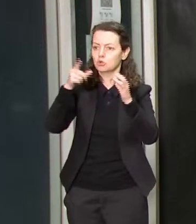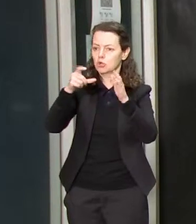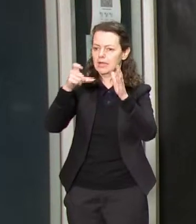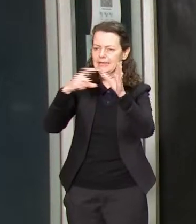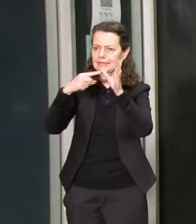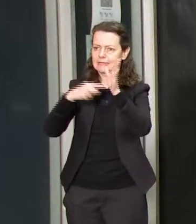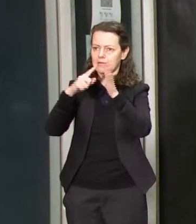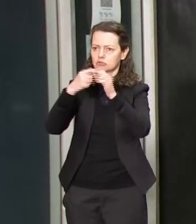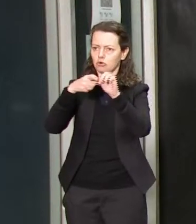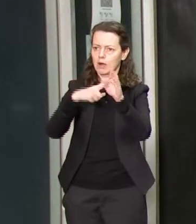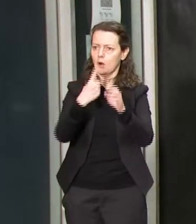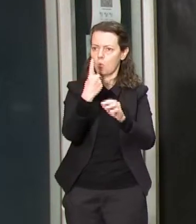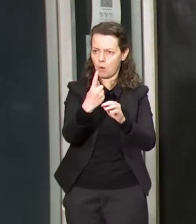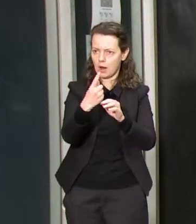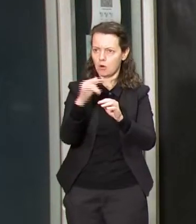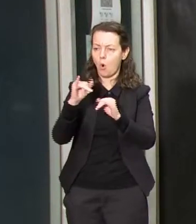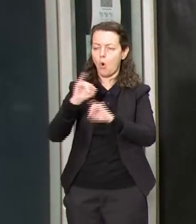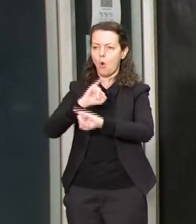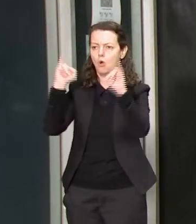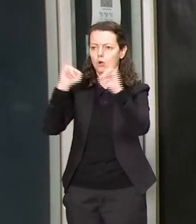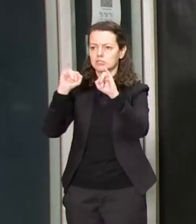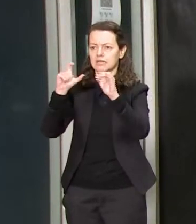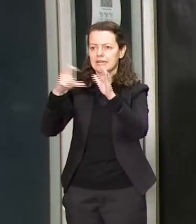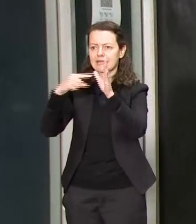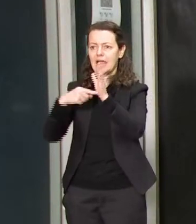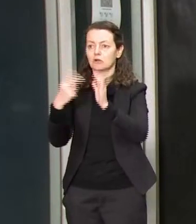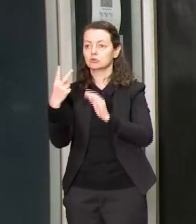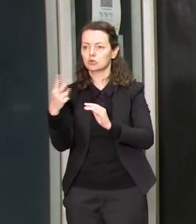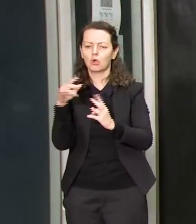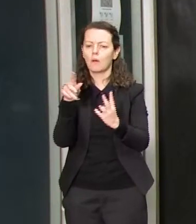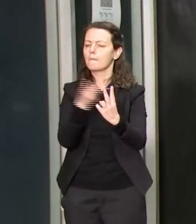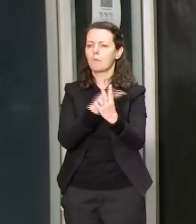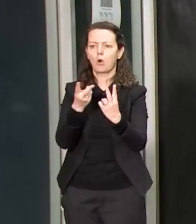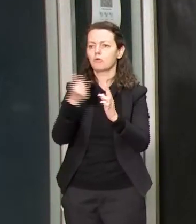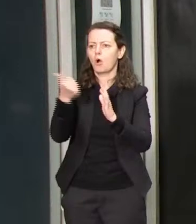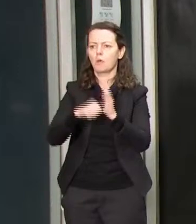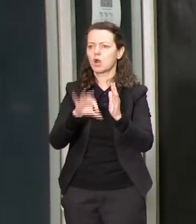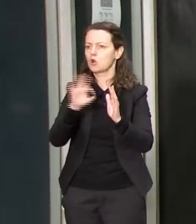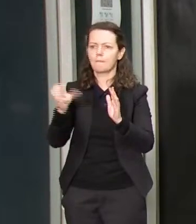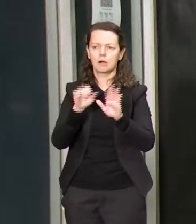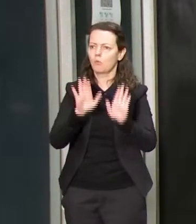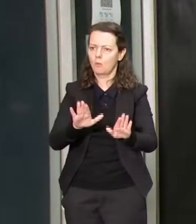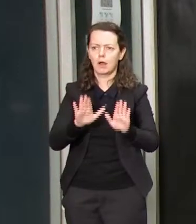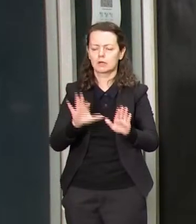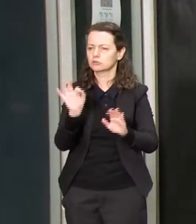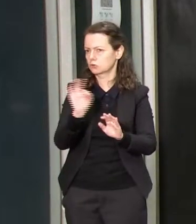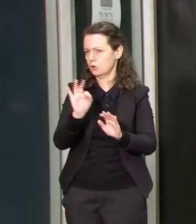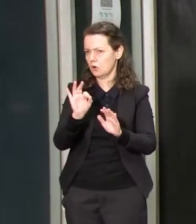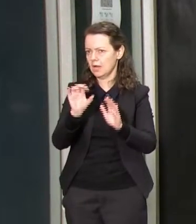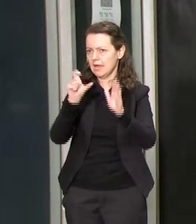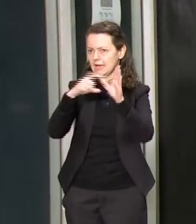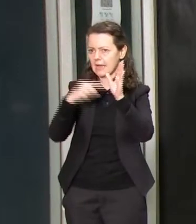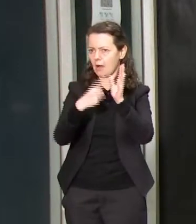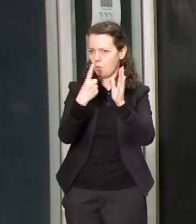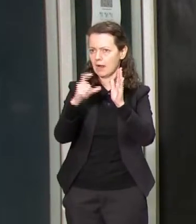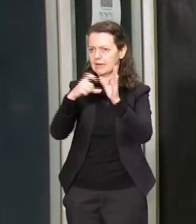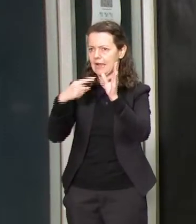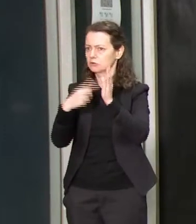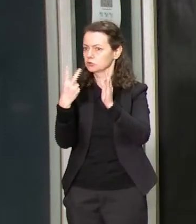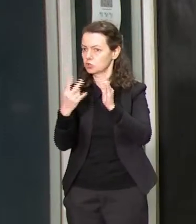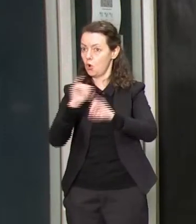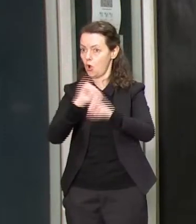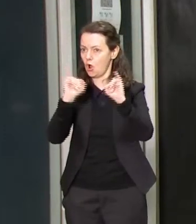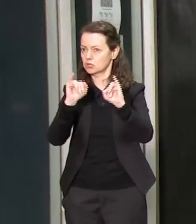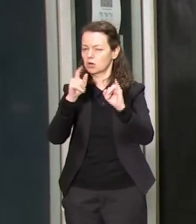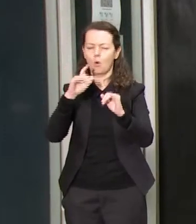and urgent Category 2 cases, they have always been able to be delivered throughout this pandemic. But I wanted to clarify exactly where